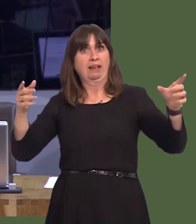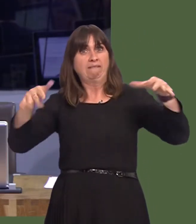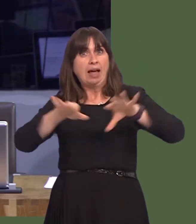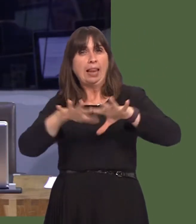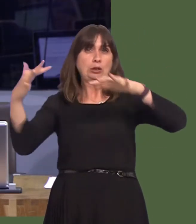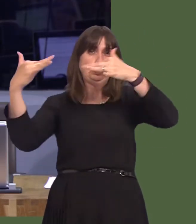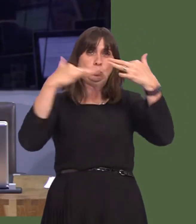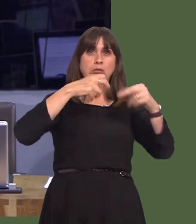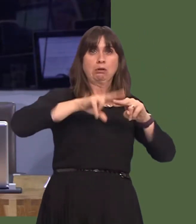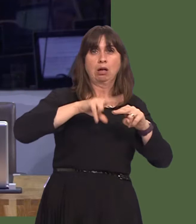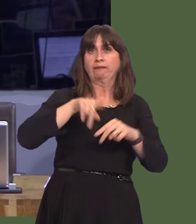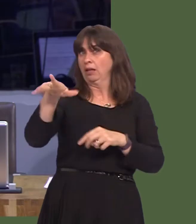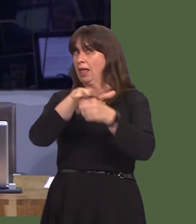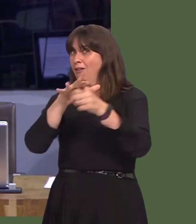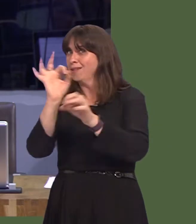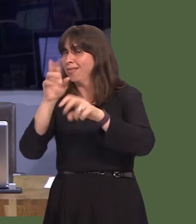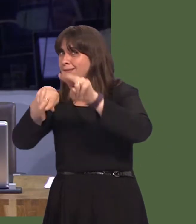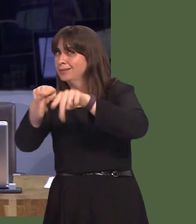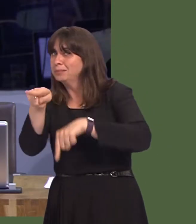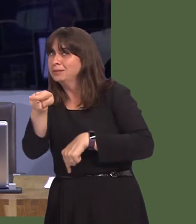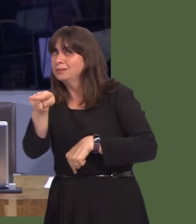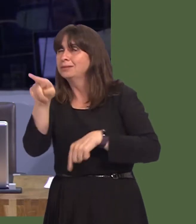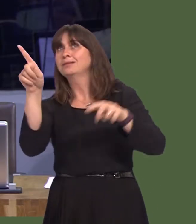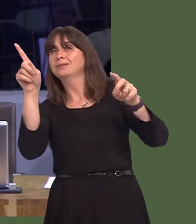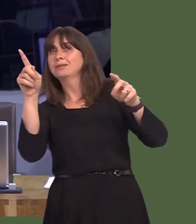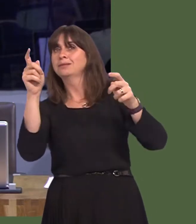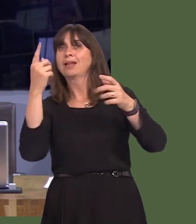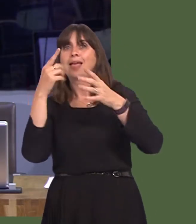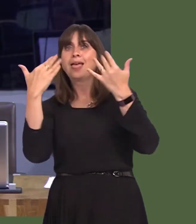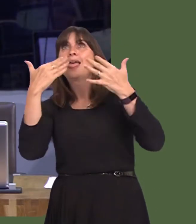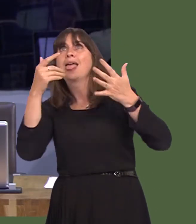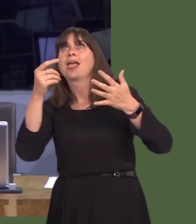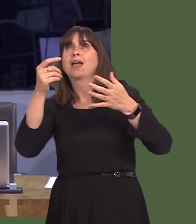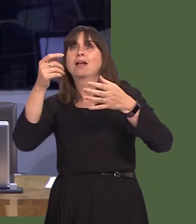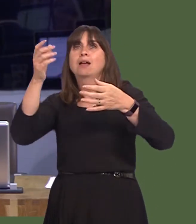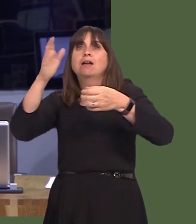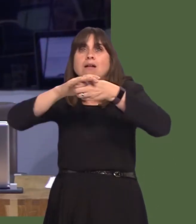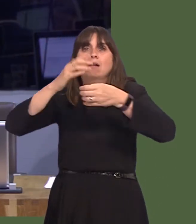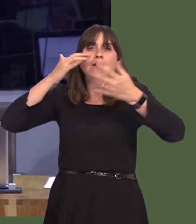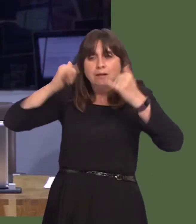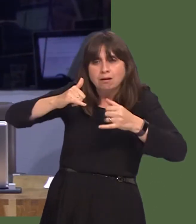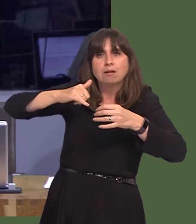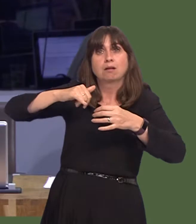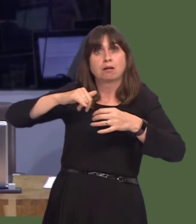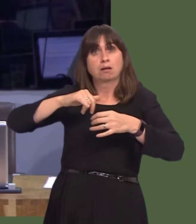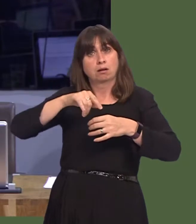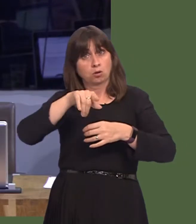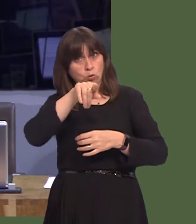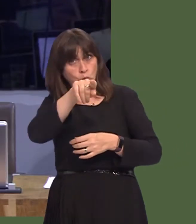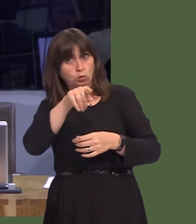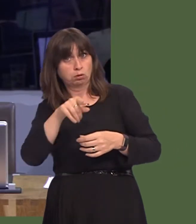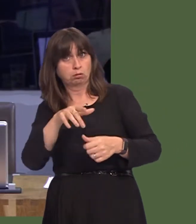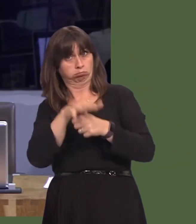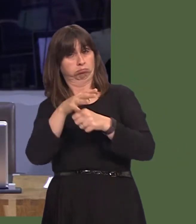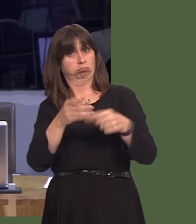we don't do such an environmental impact. Now, I know the Environment Minister is considering whether to order such a full environmental impact. Will you, as